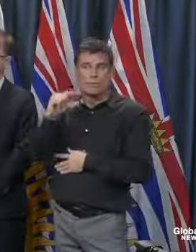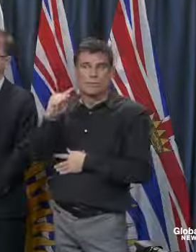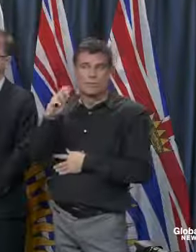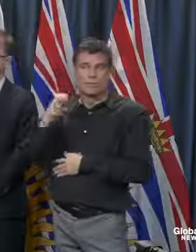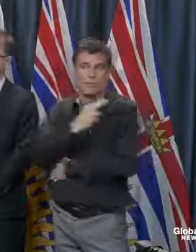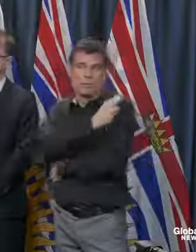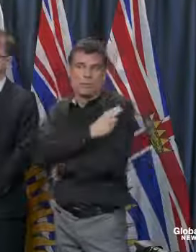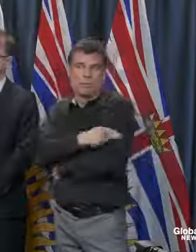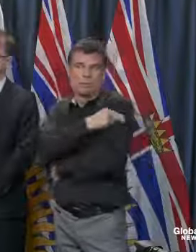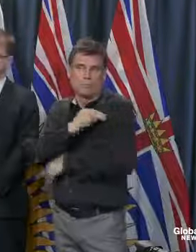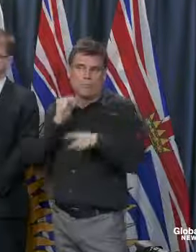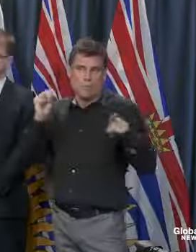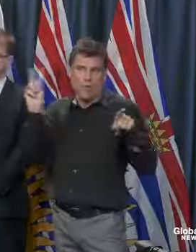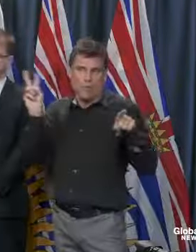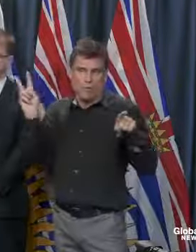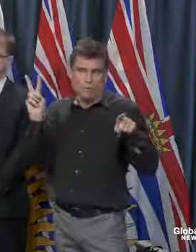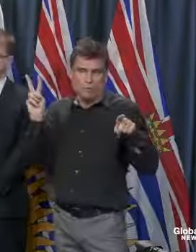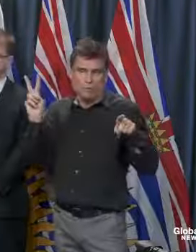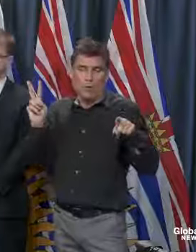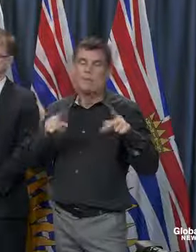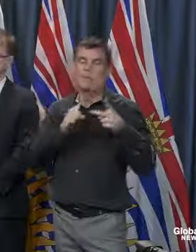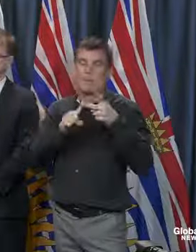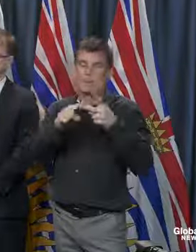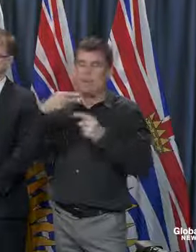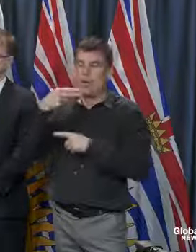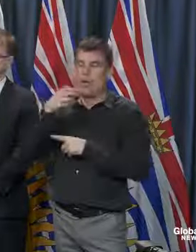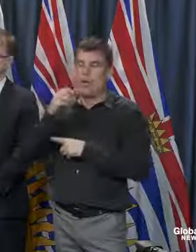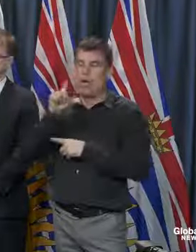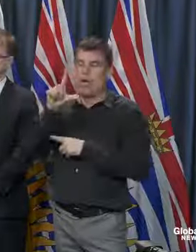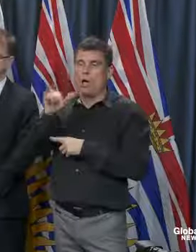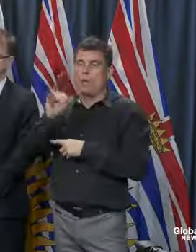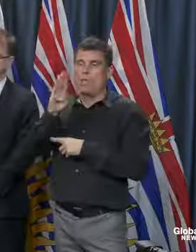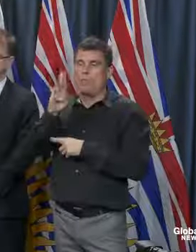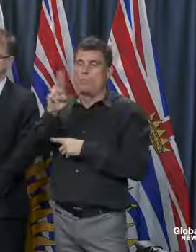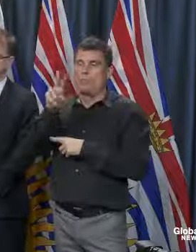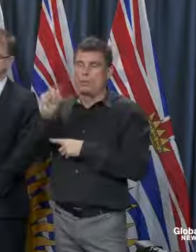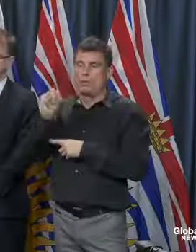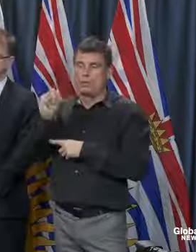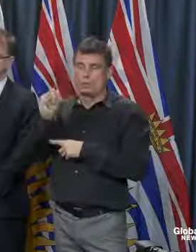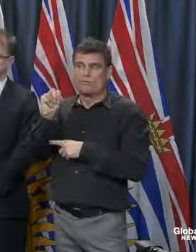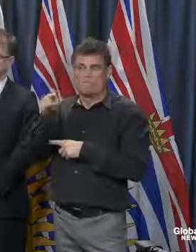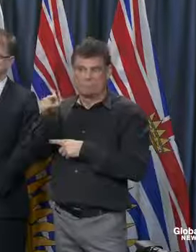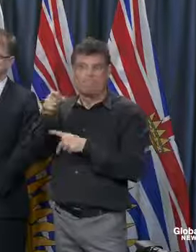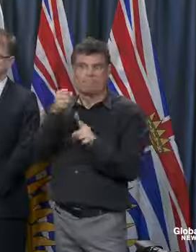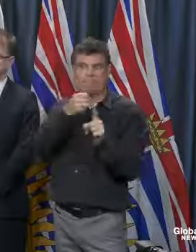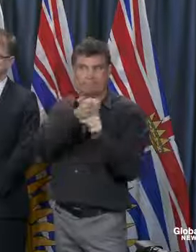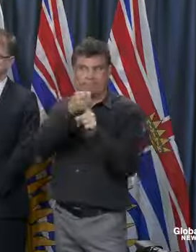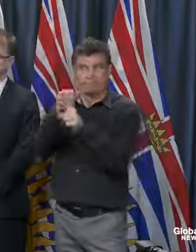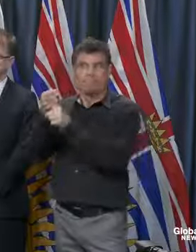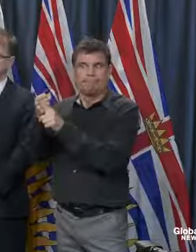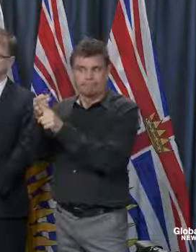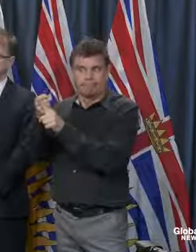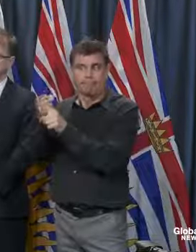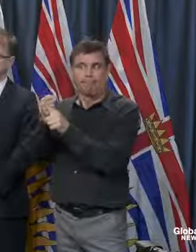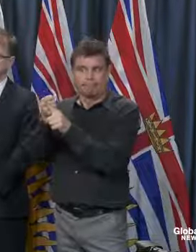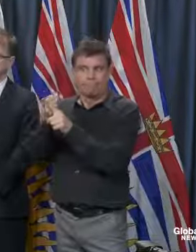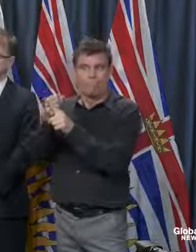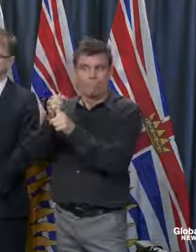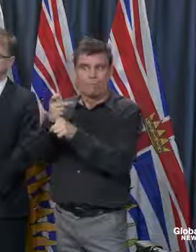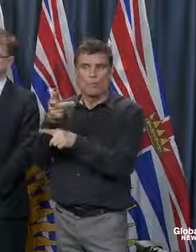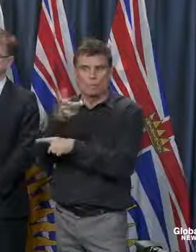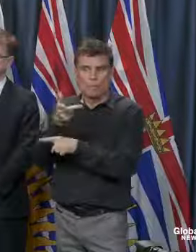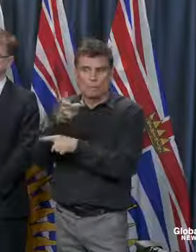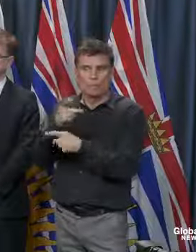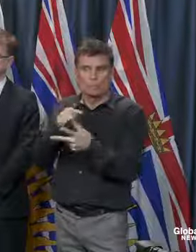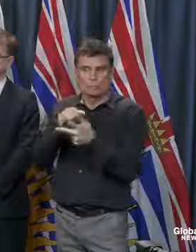of other residents of the Lynn Valley Care Center who have tested positive as well. Thankfully, there's been no further residents or